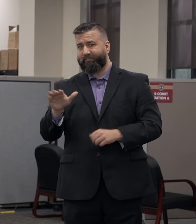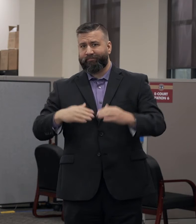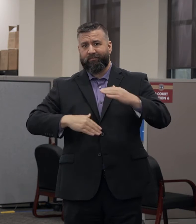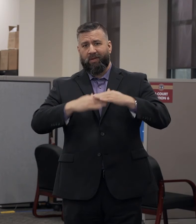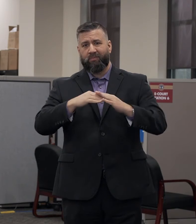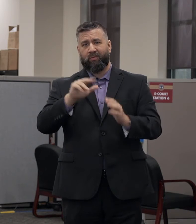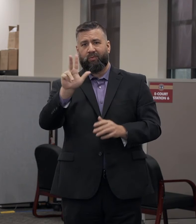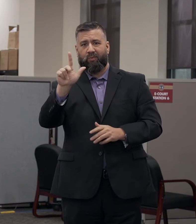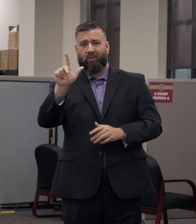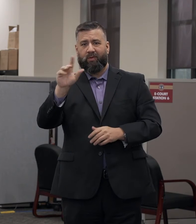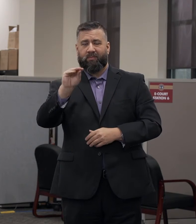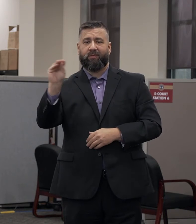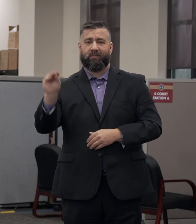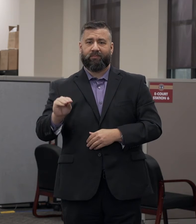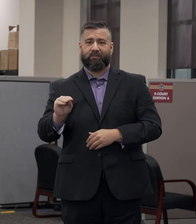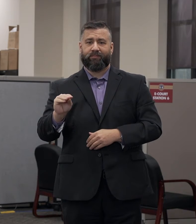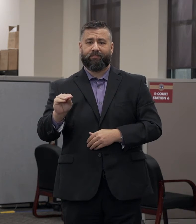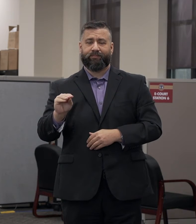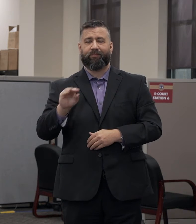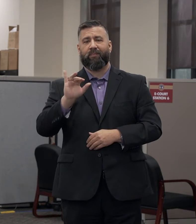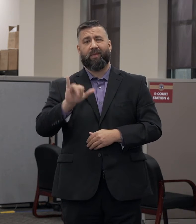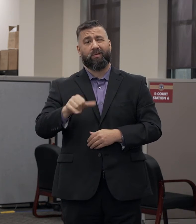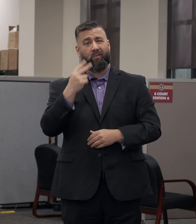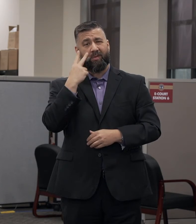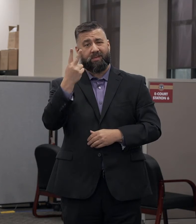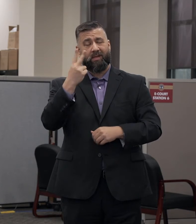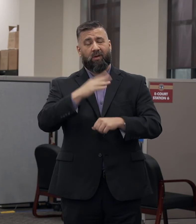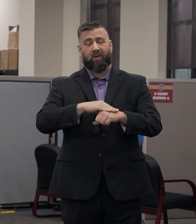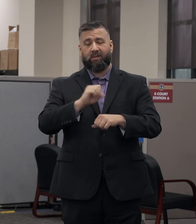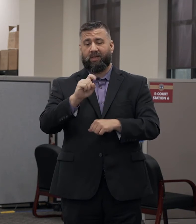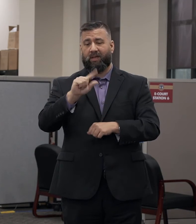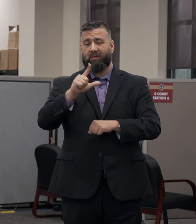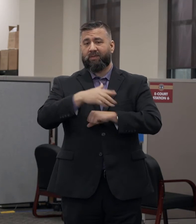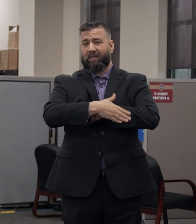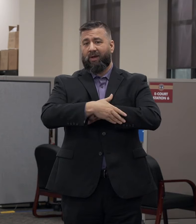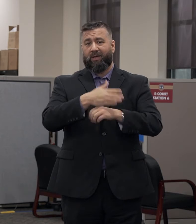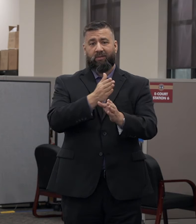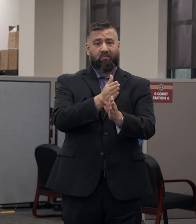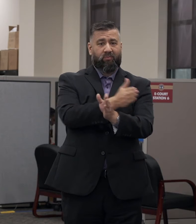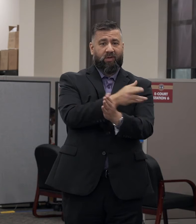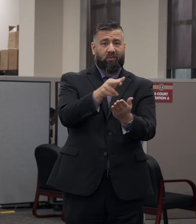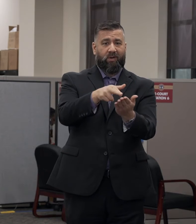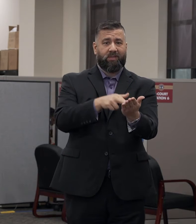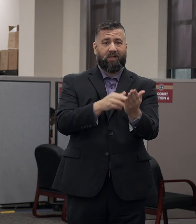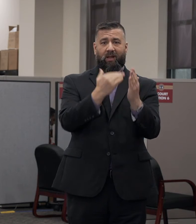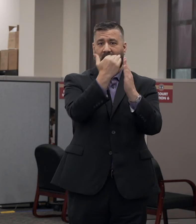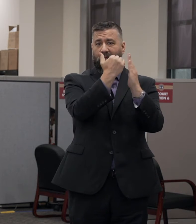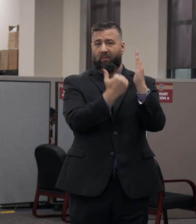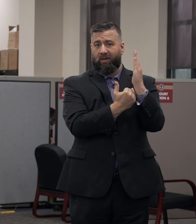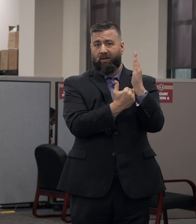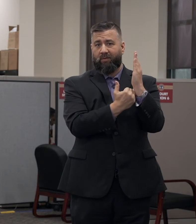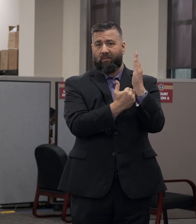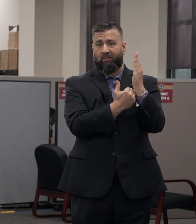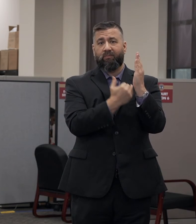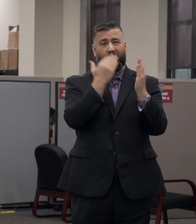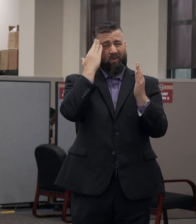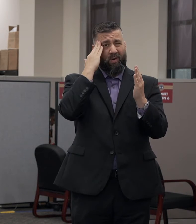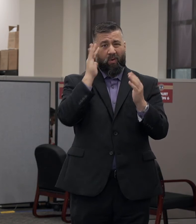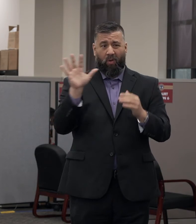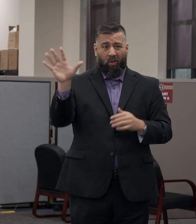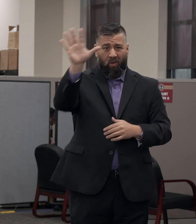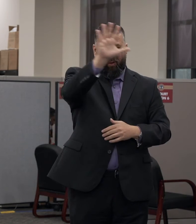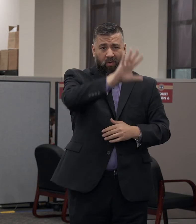23%. And this is just what we're seeing on St. Louis County's pre-registration list. We know that in other parts of the